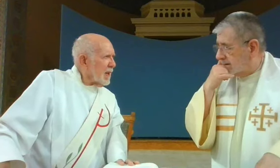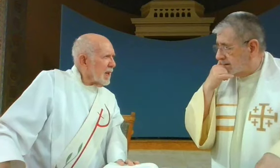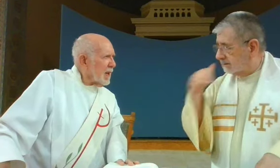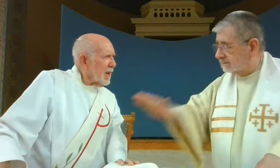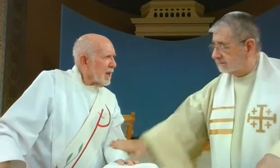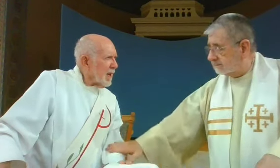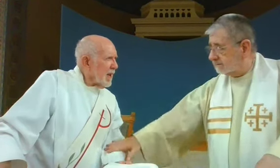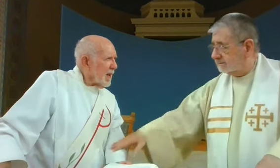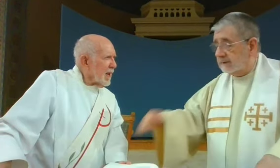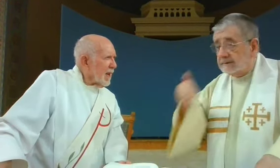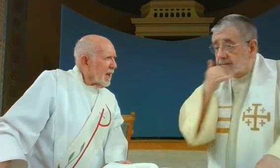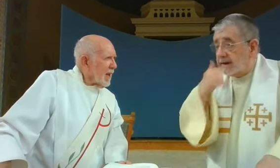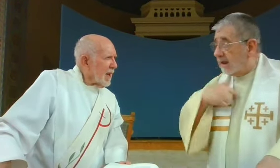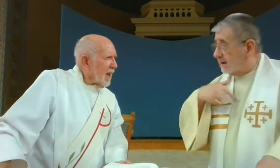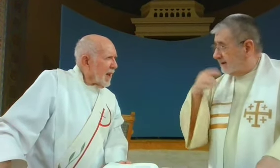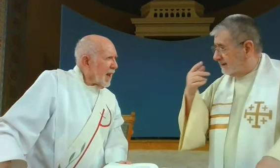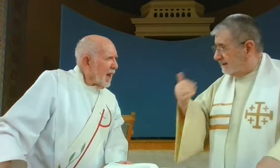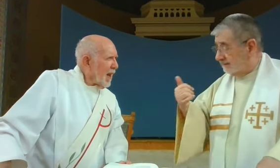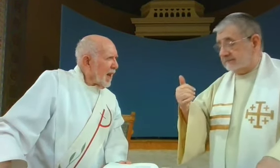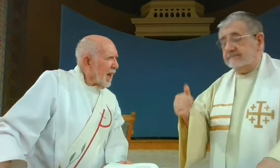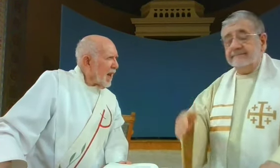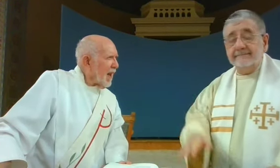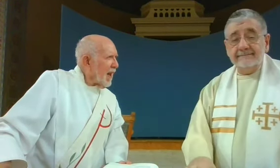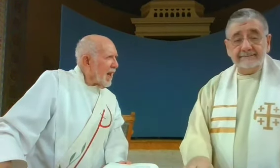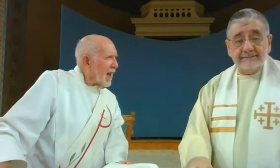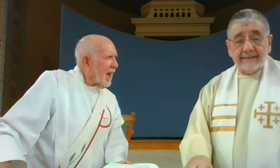ago. I forgot. You're right.